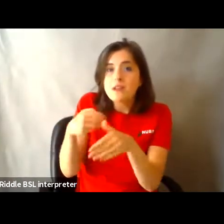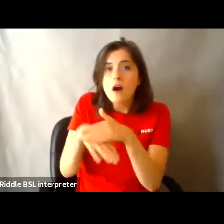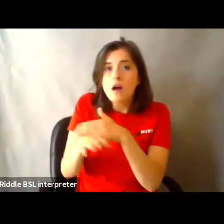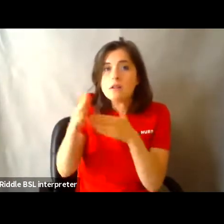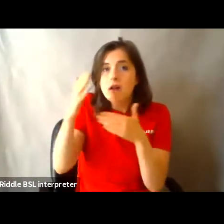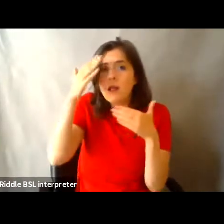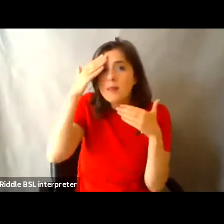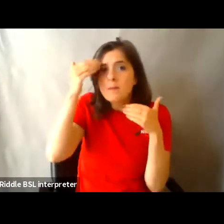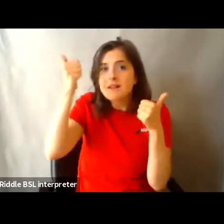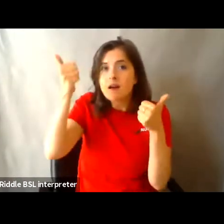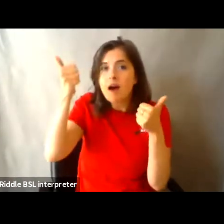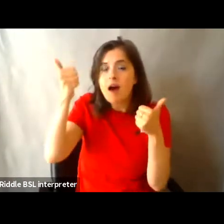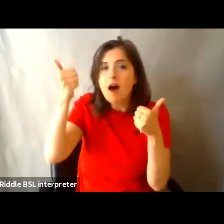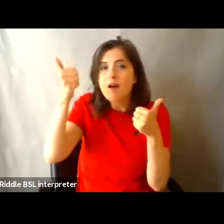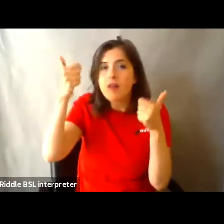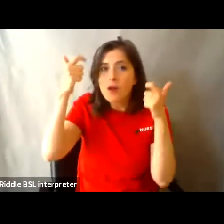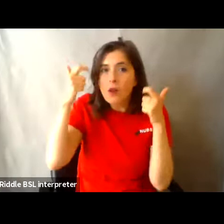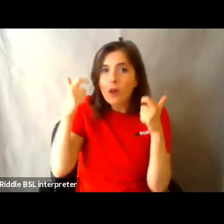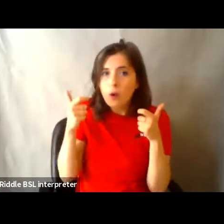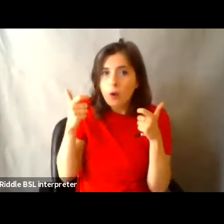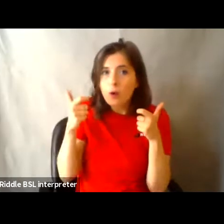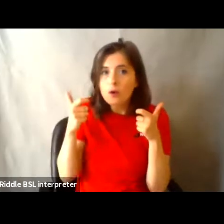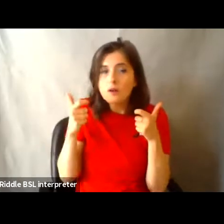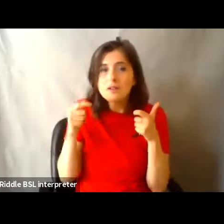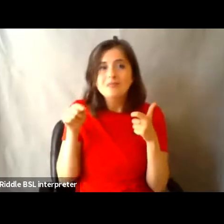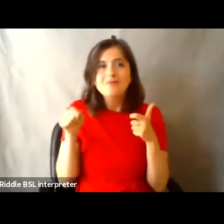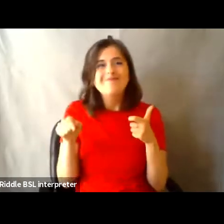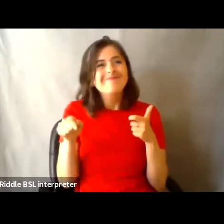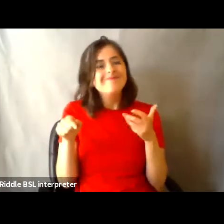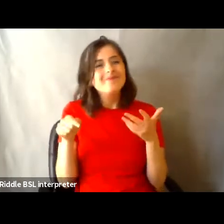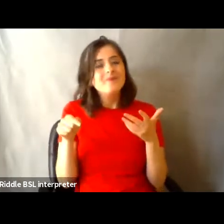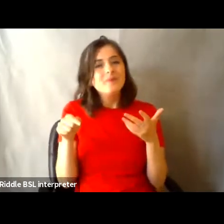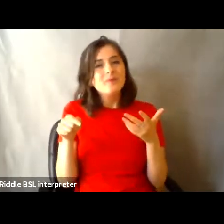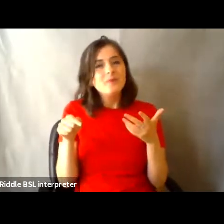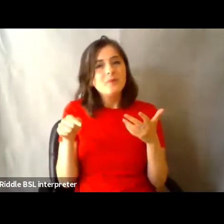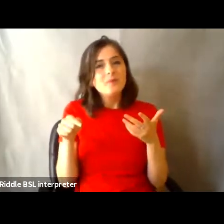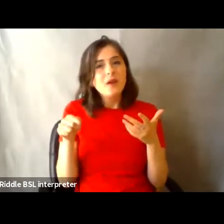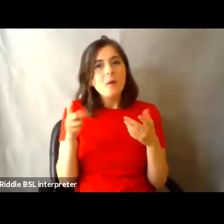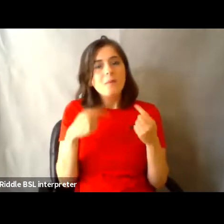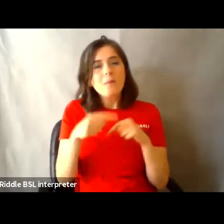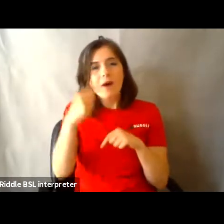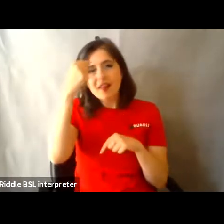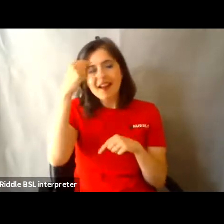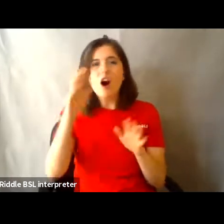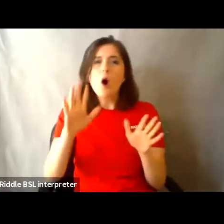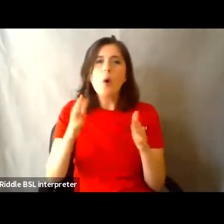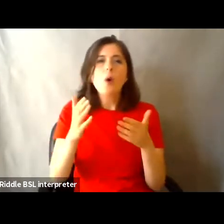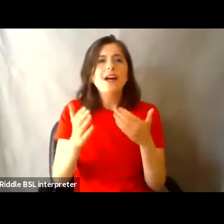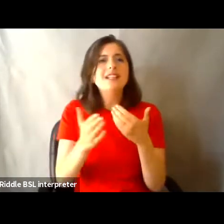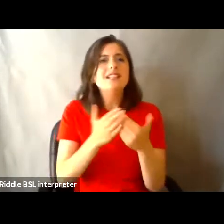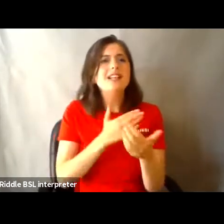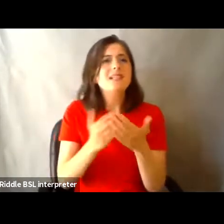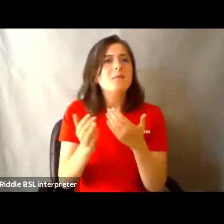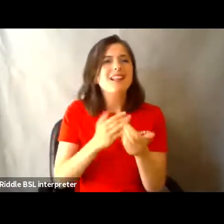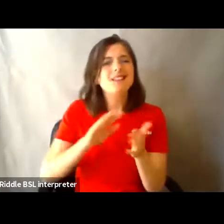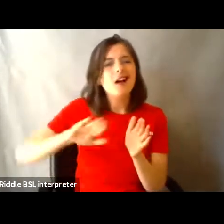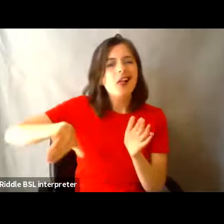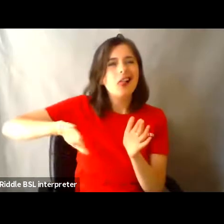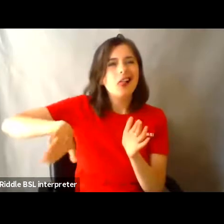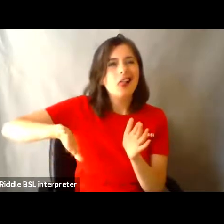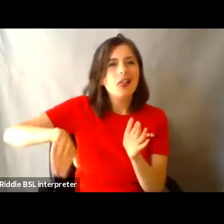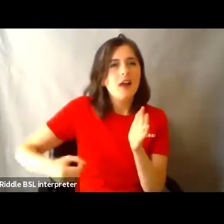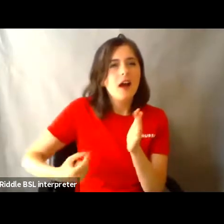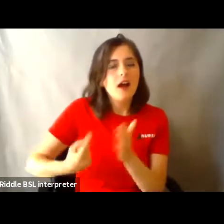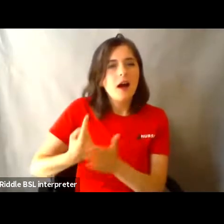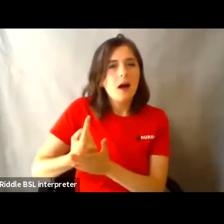It's quite often as if the latter is not thought to need a focus, that it doesn't matter that that's happening to us, or